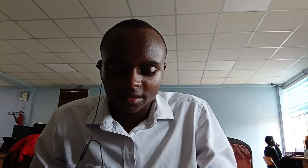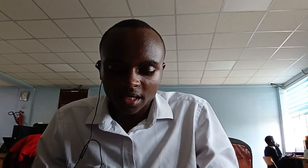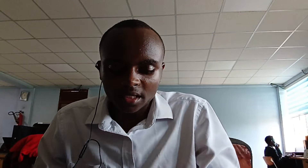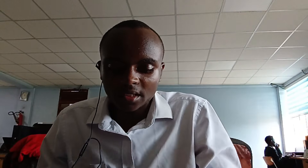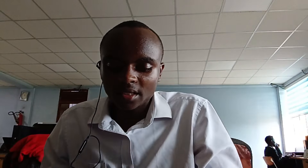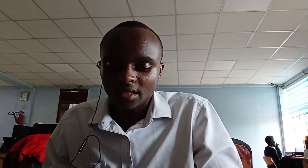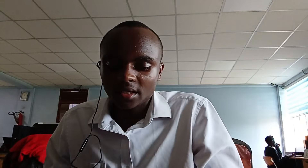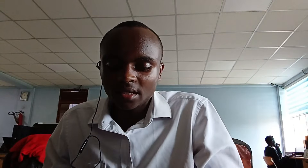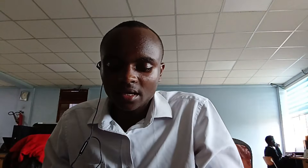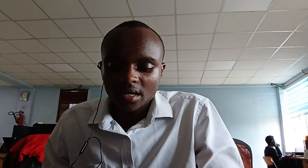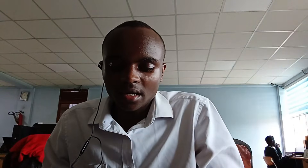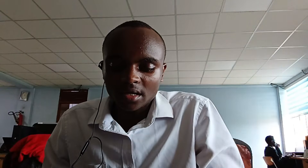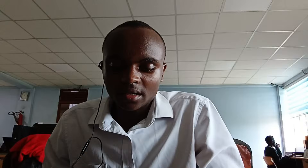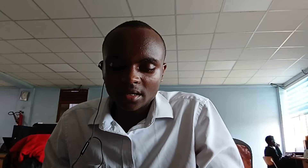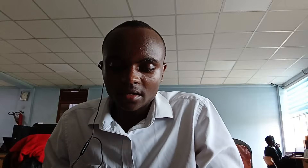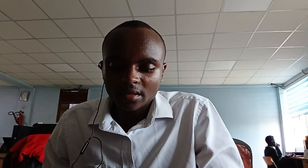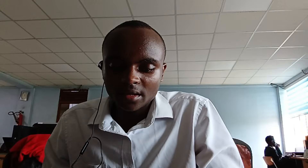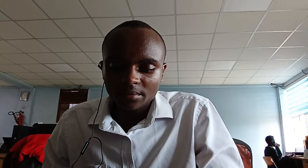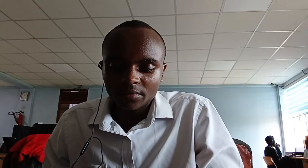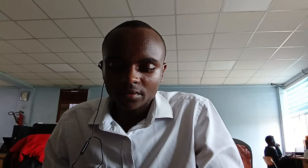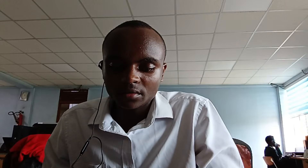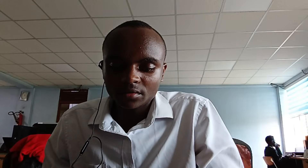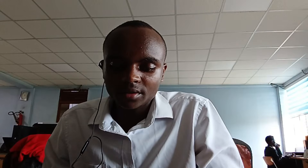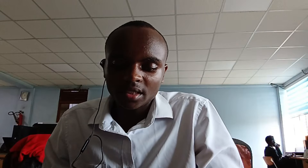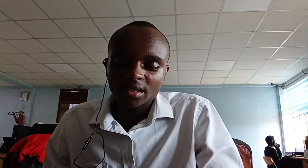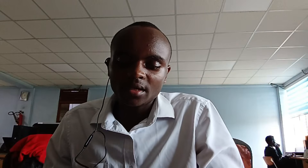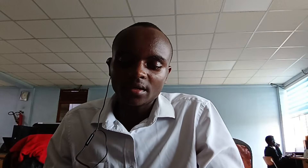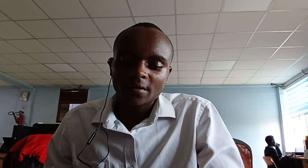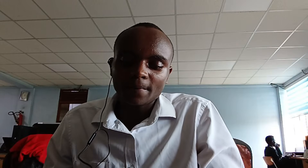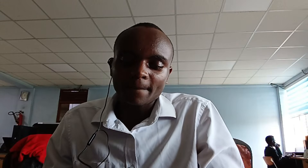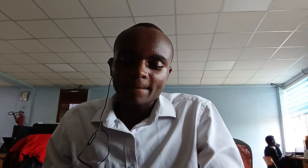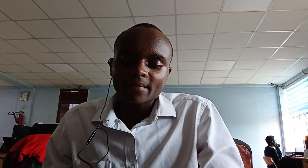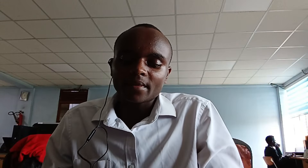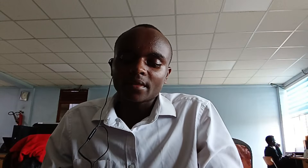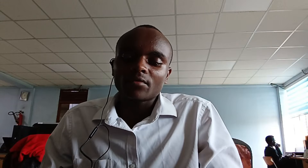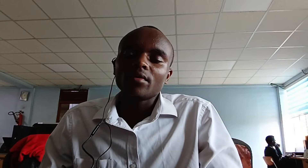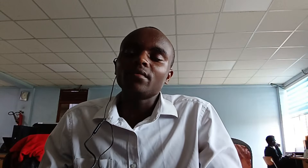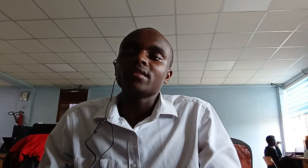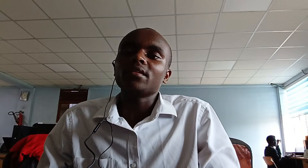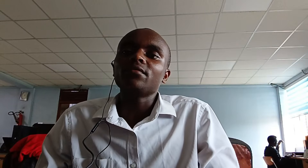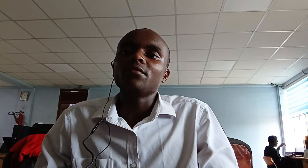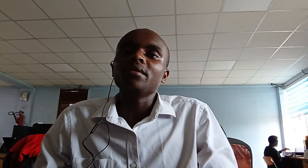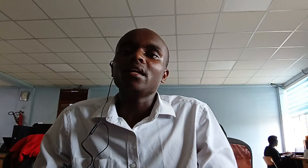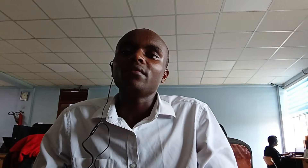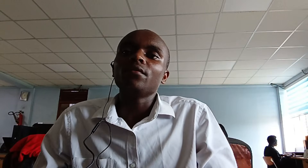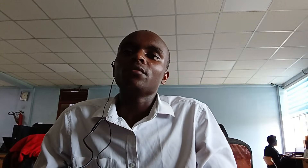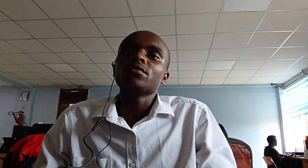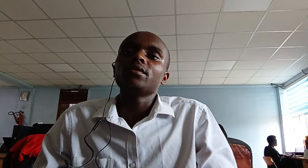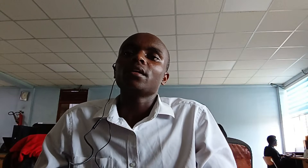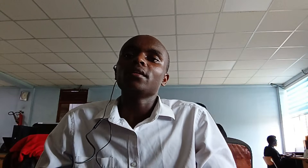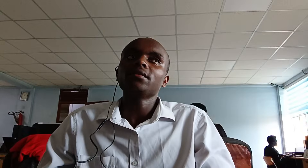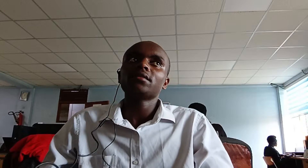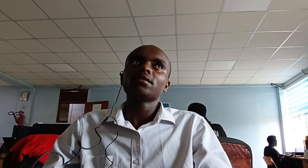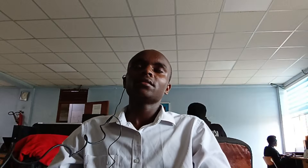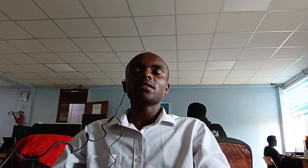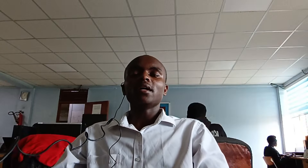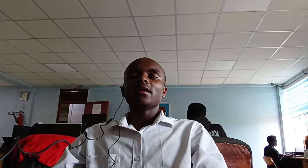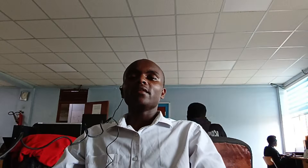child. Rather, before we go to child, we have the sign for beloved or sweetheart. The sign